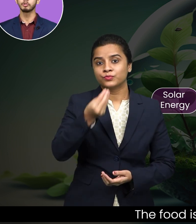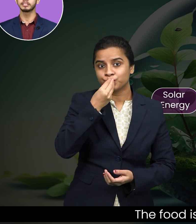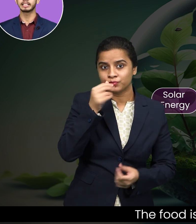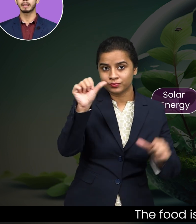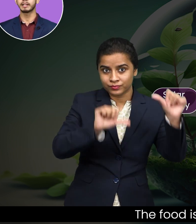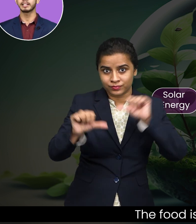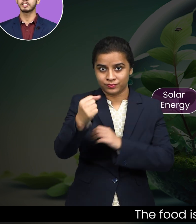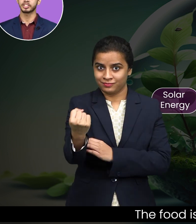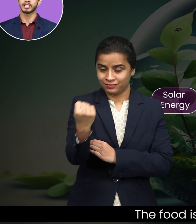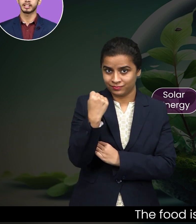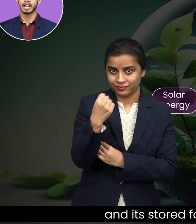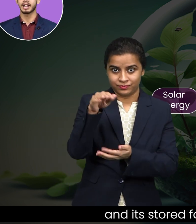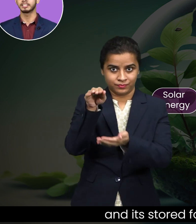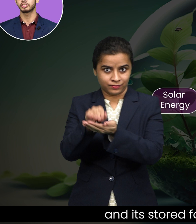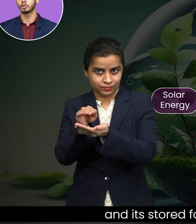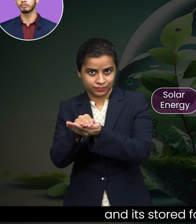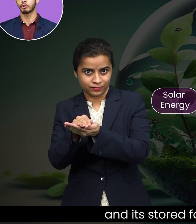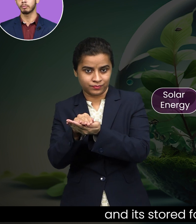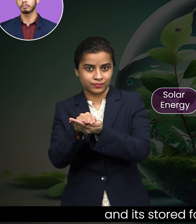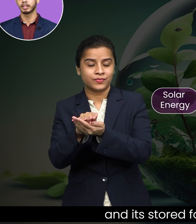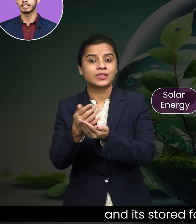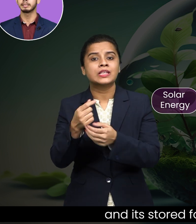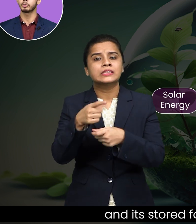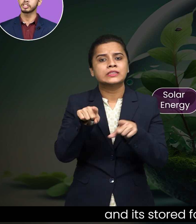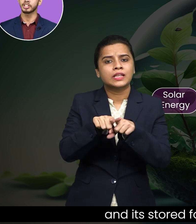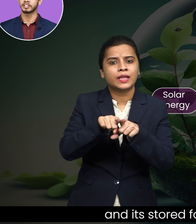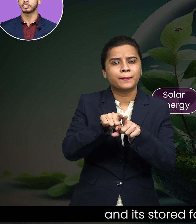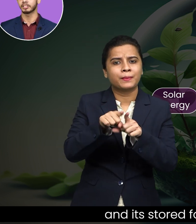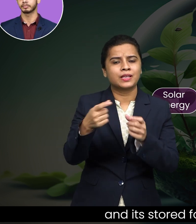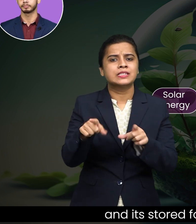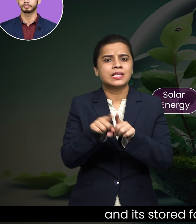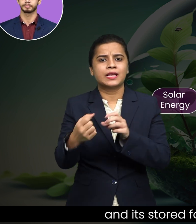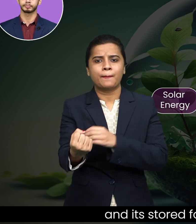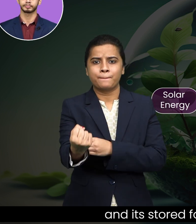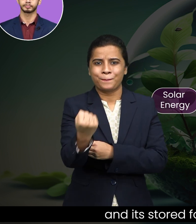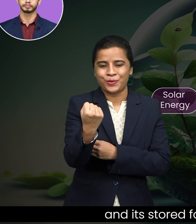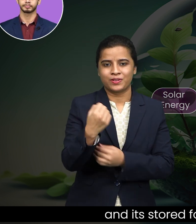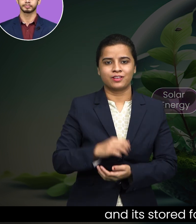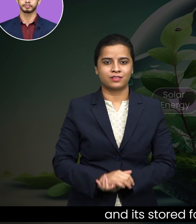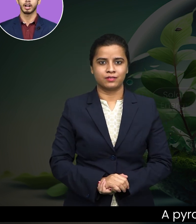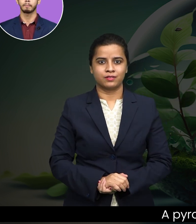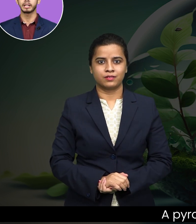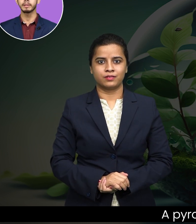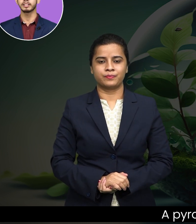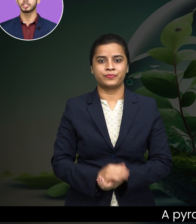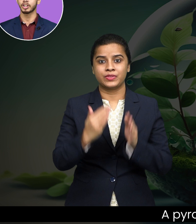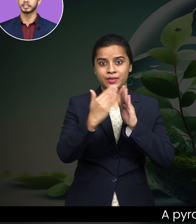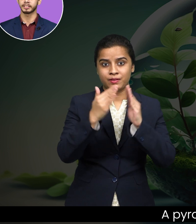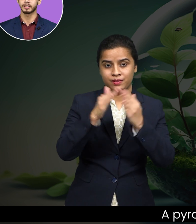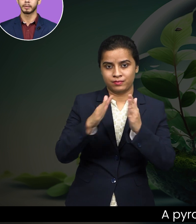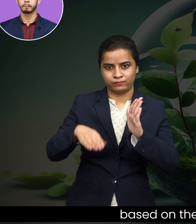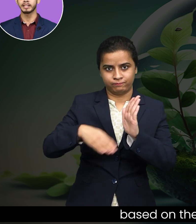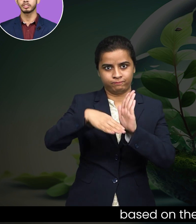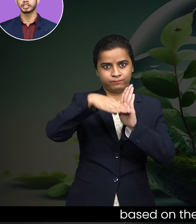The food is the chemical energy and its stored form is the potential energy. A pyramid